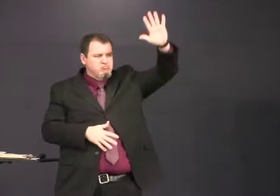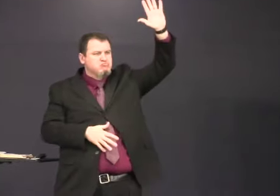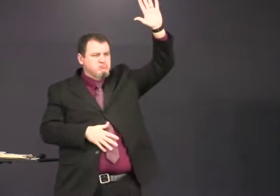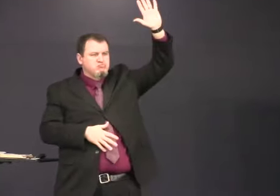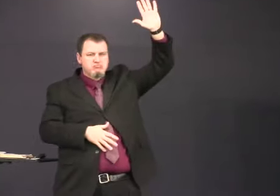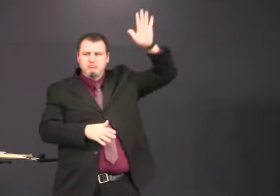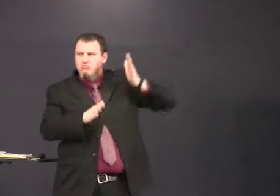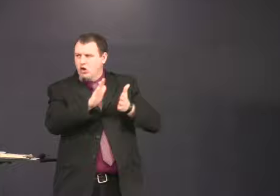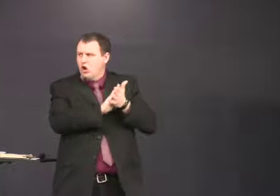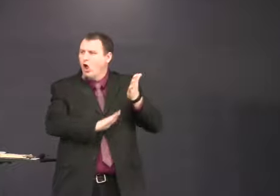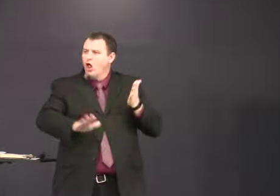called? How many of you like college football?